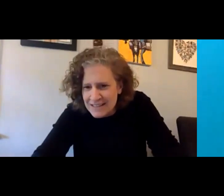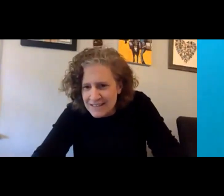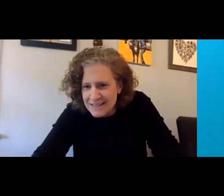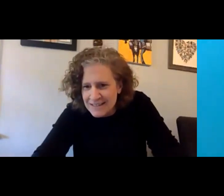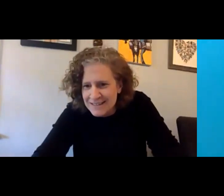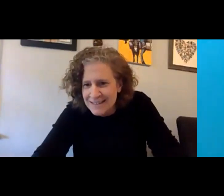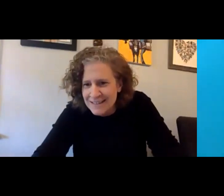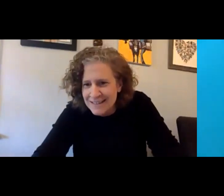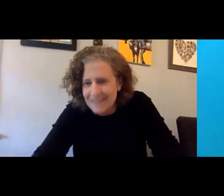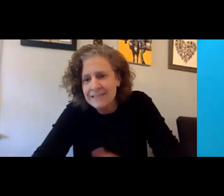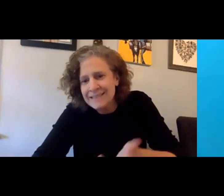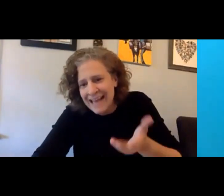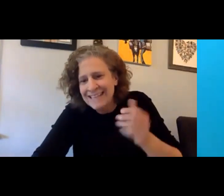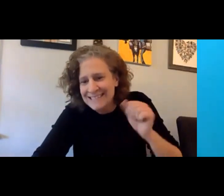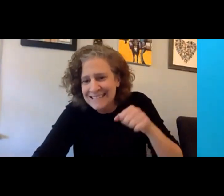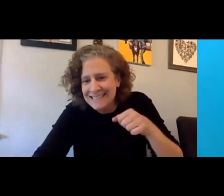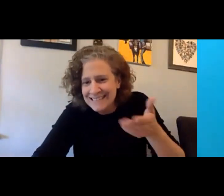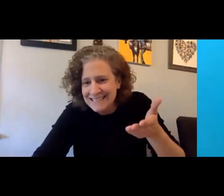Good. Okay, I see some.